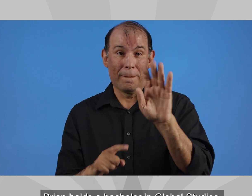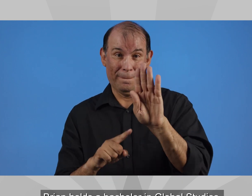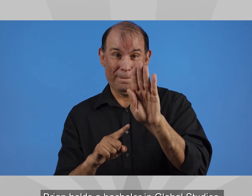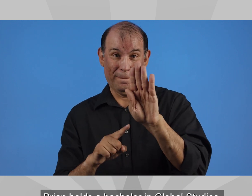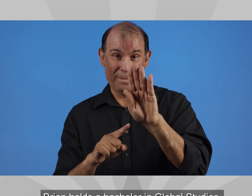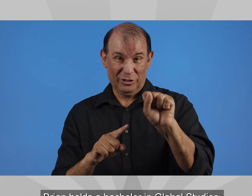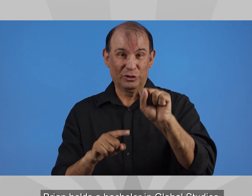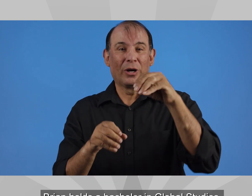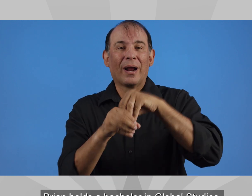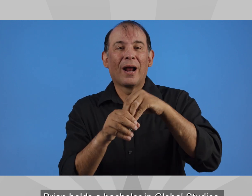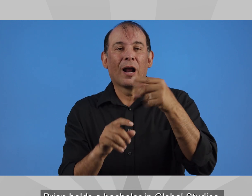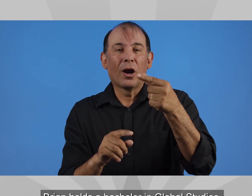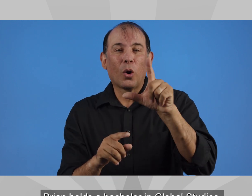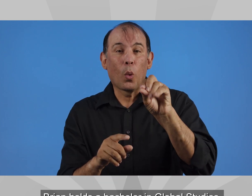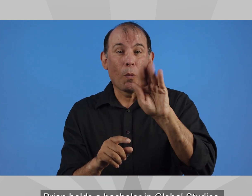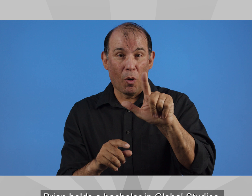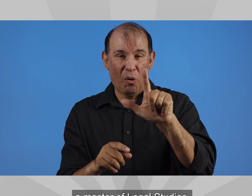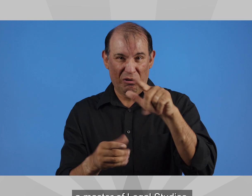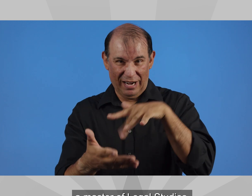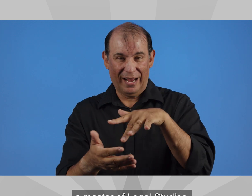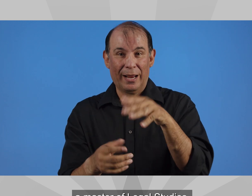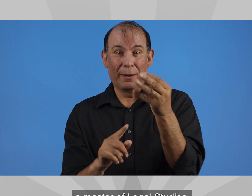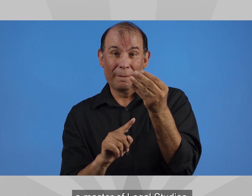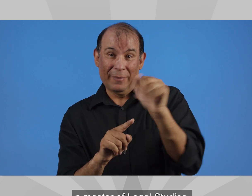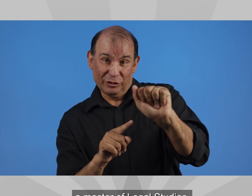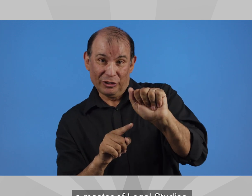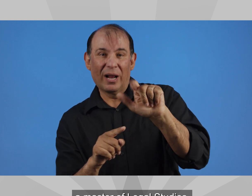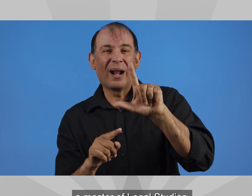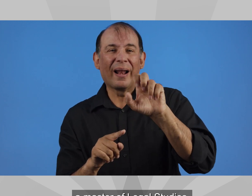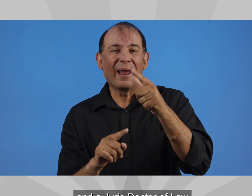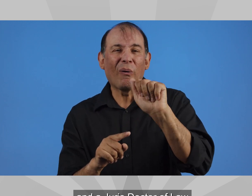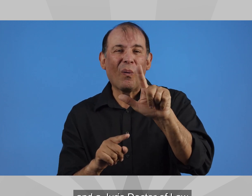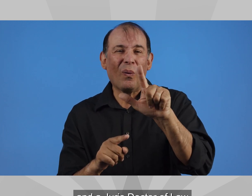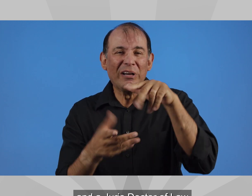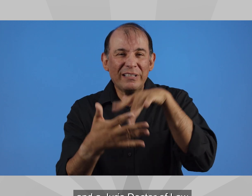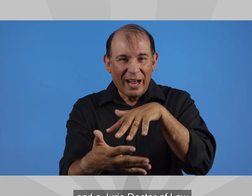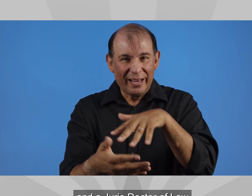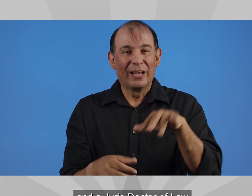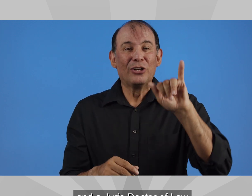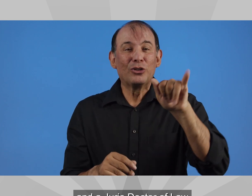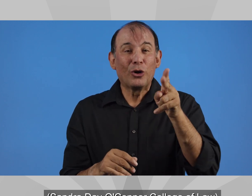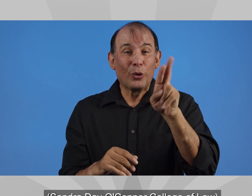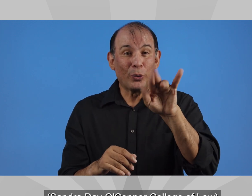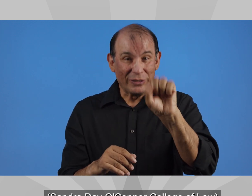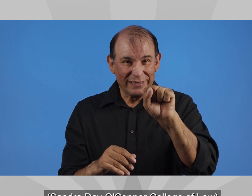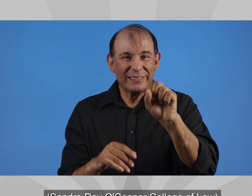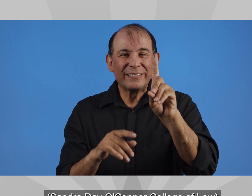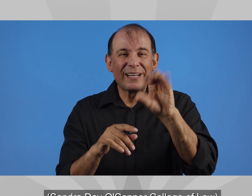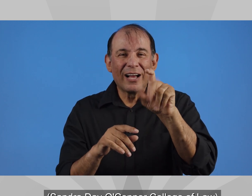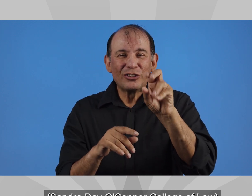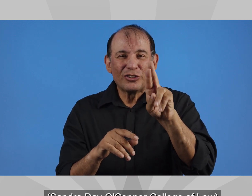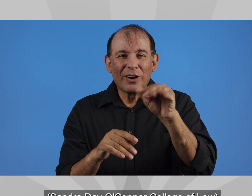Brian holds a bachelor in global studies, a master of legal studies, and a Juris Doctor of Law from Sandra